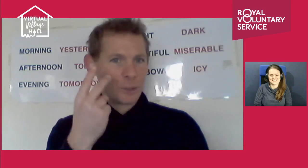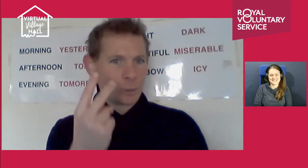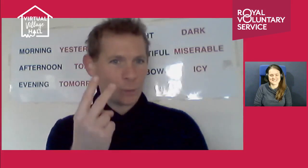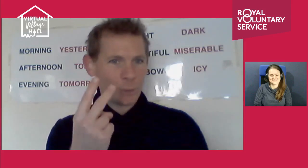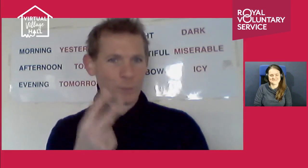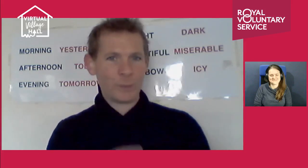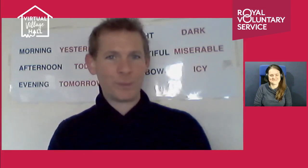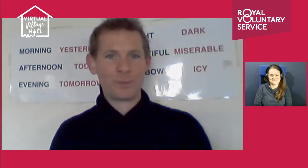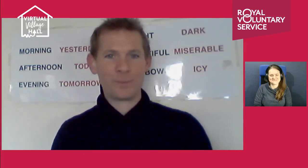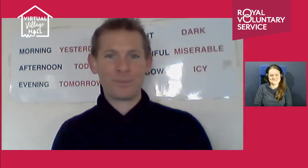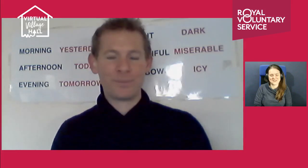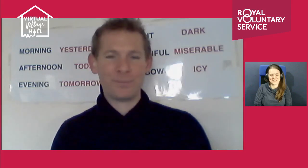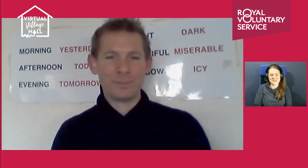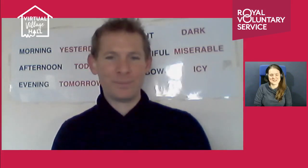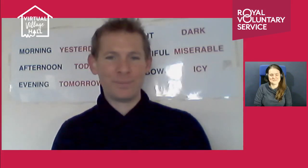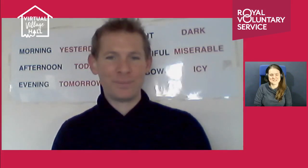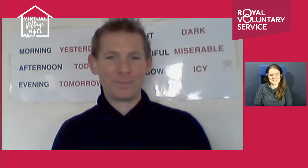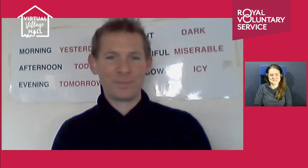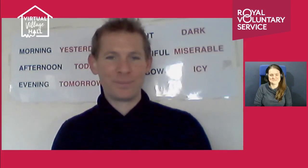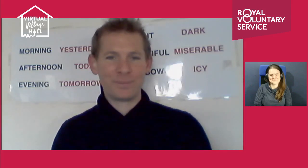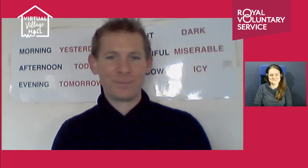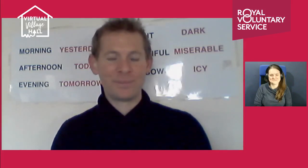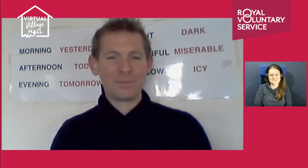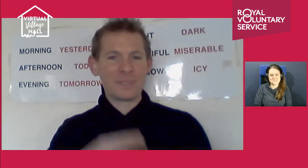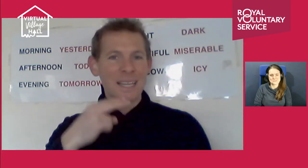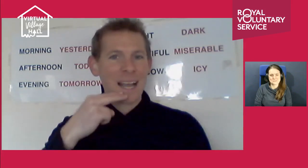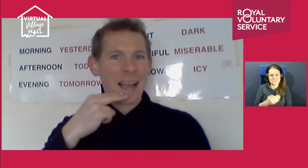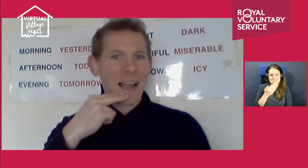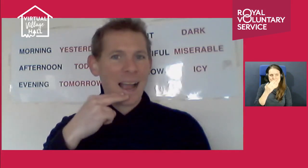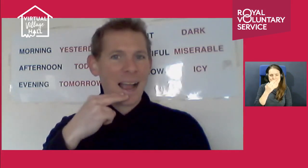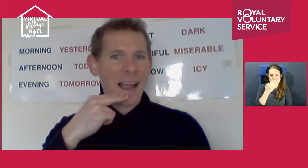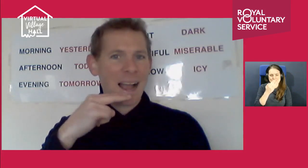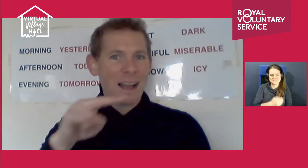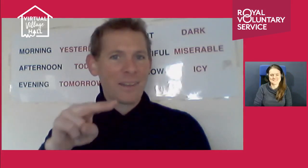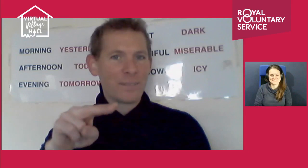different signs. Okay, number 2.